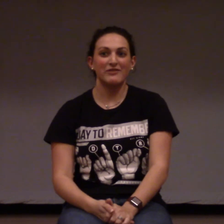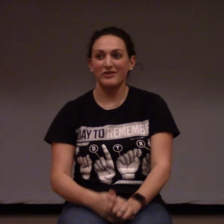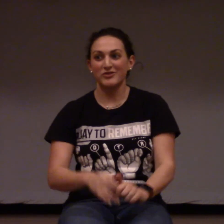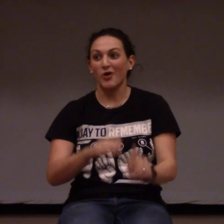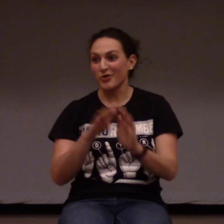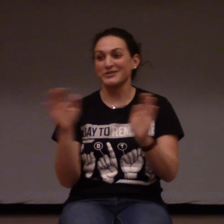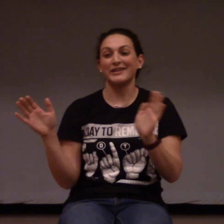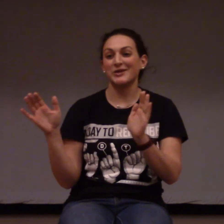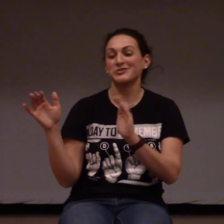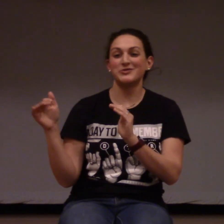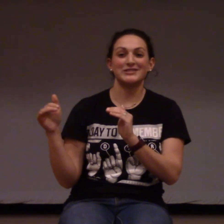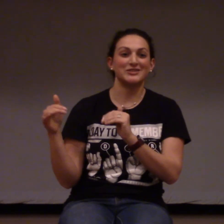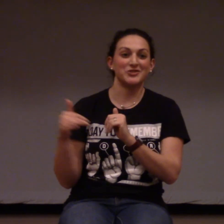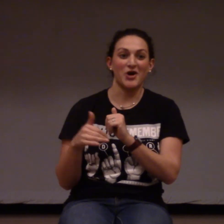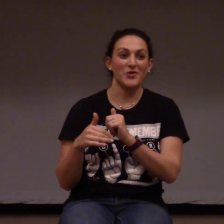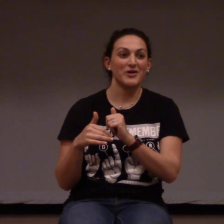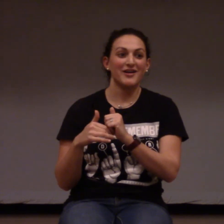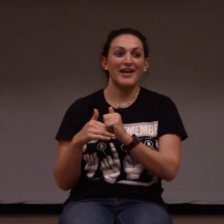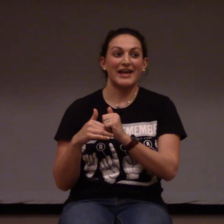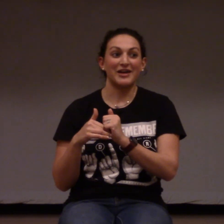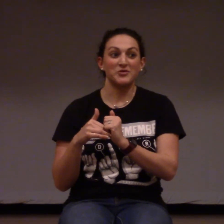if you don't know sign language, you can still go and watch